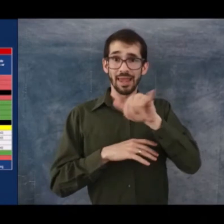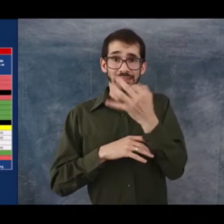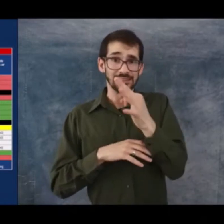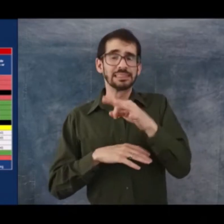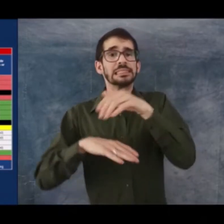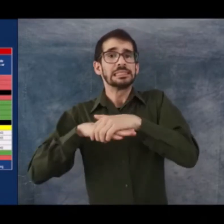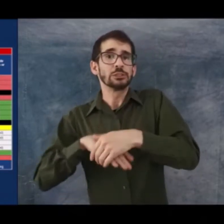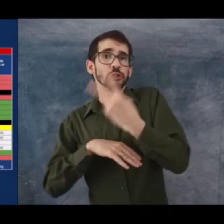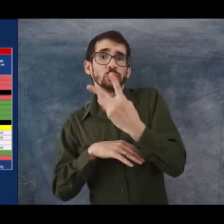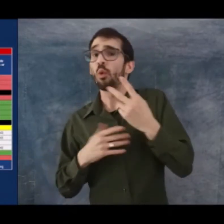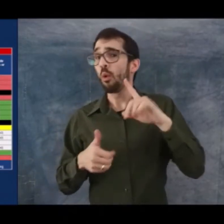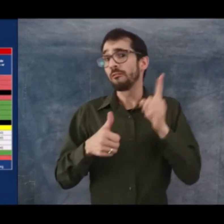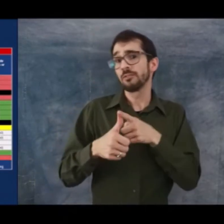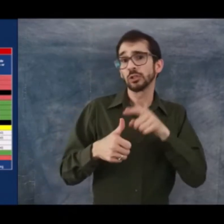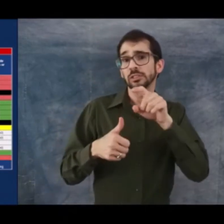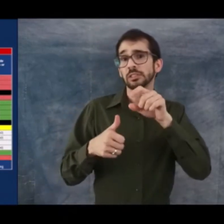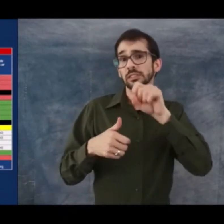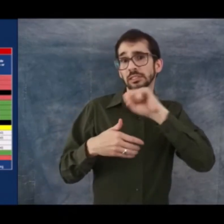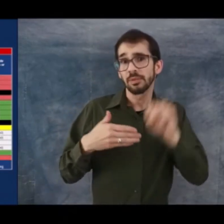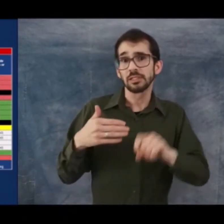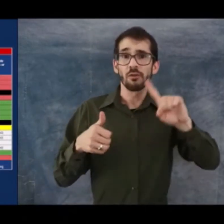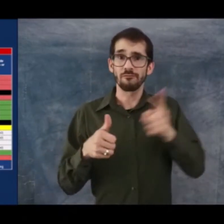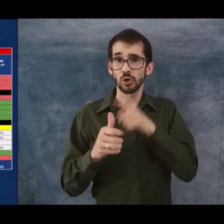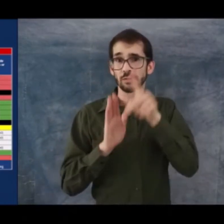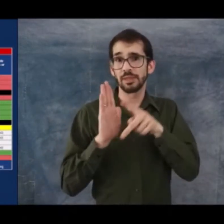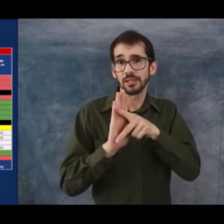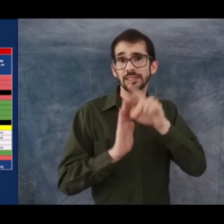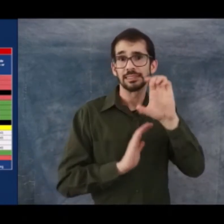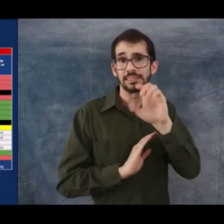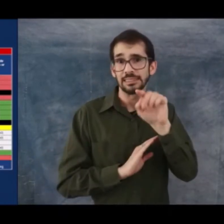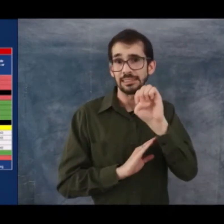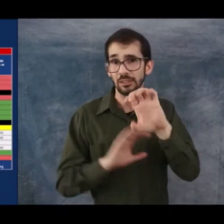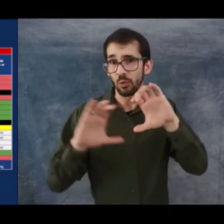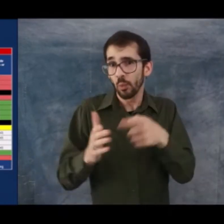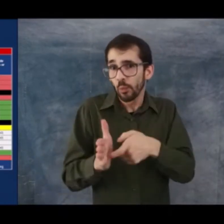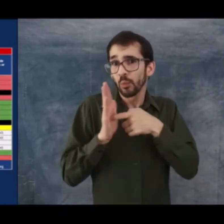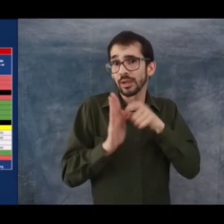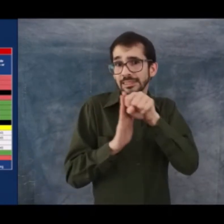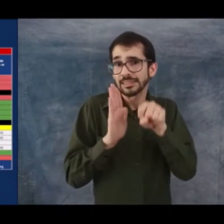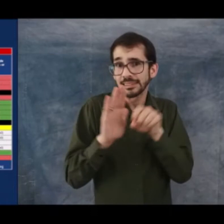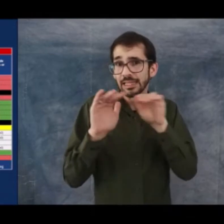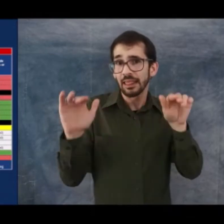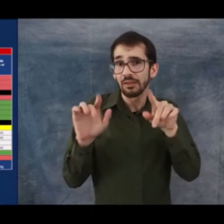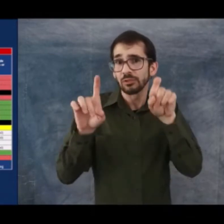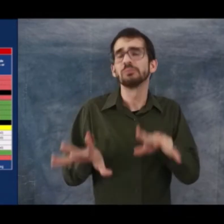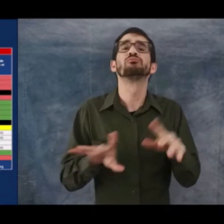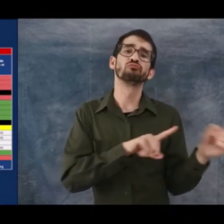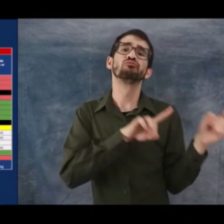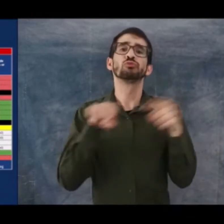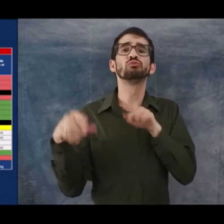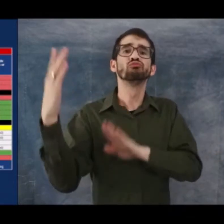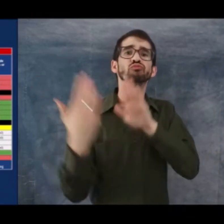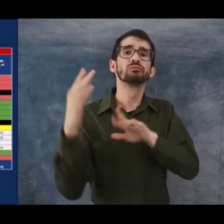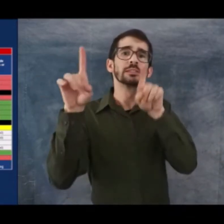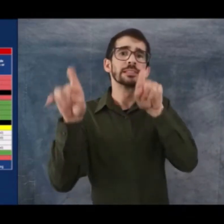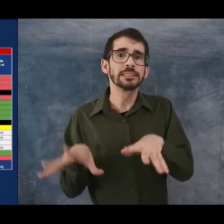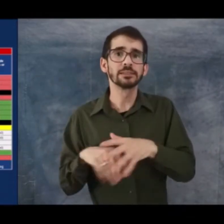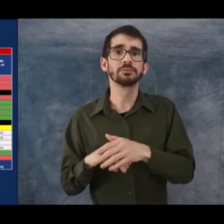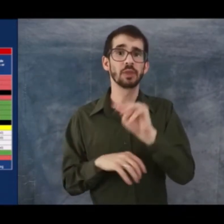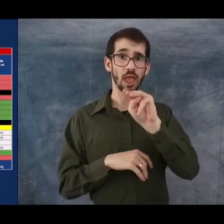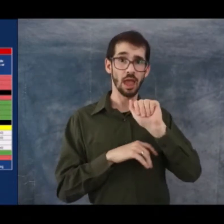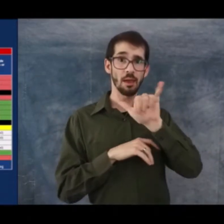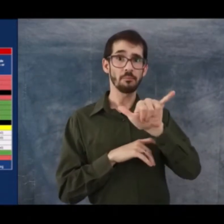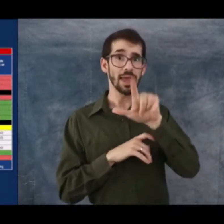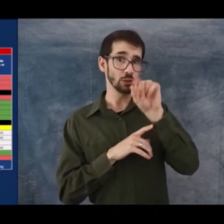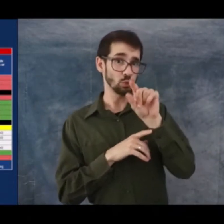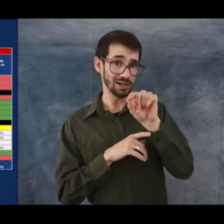or a first semester, first period CTE course that requires a state assessment will report to the building for testing. On May